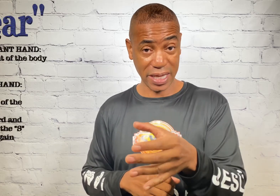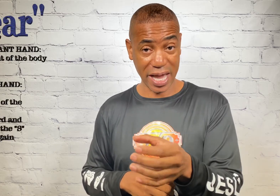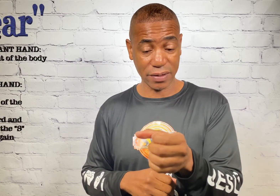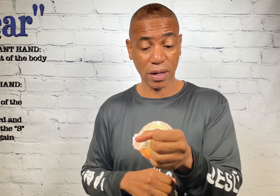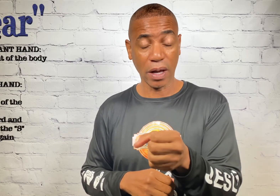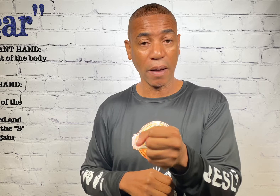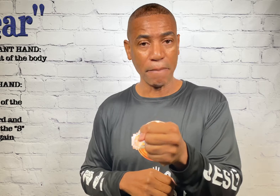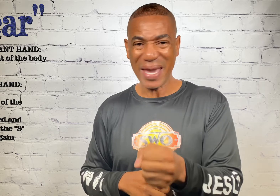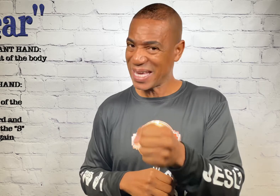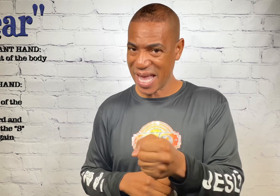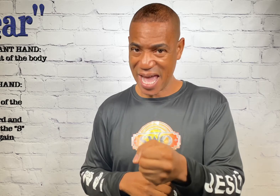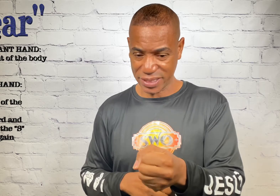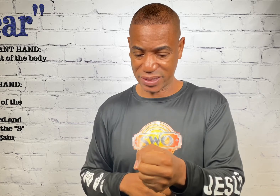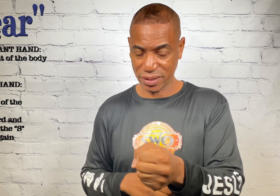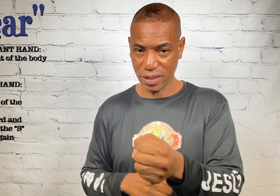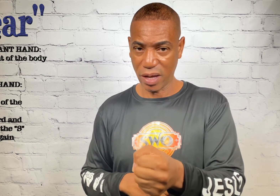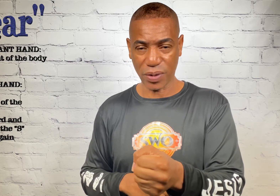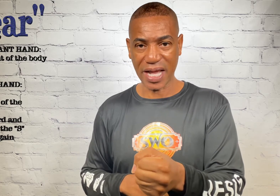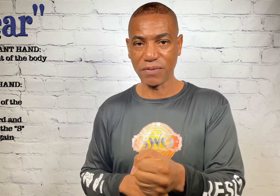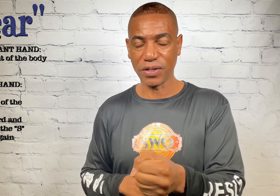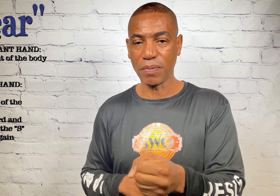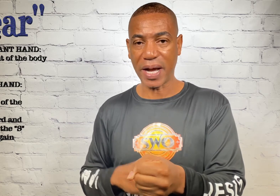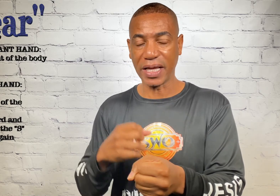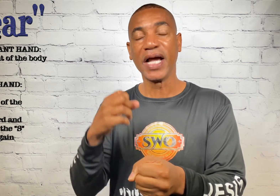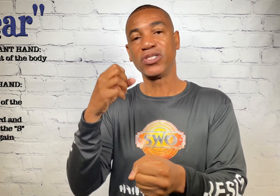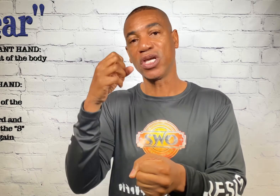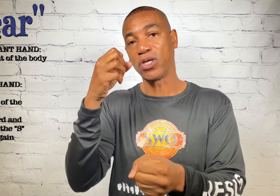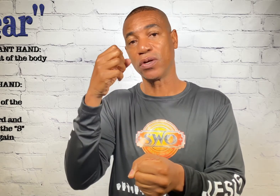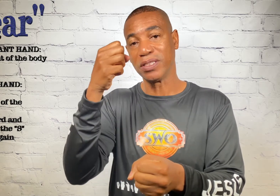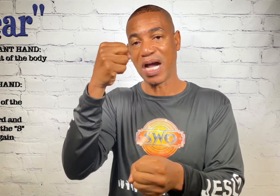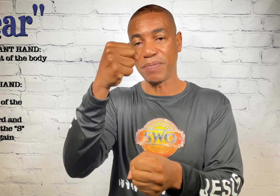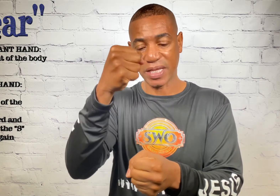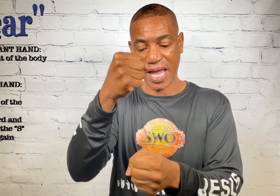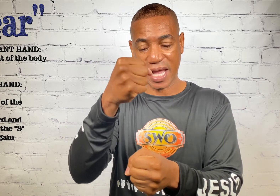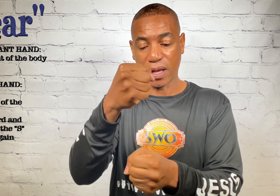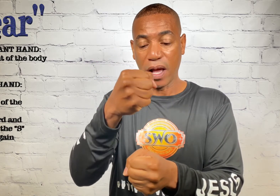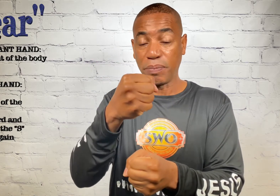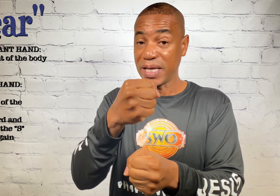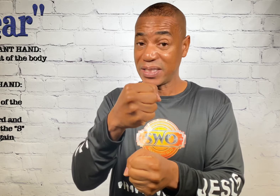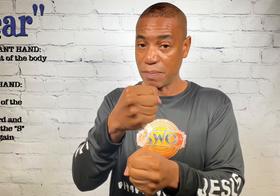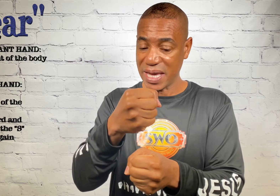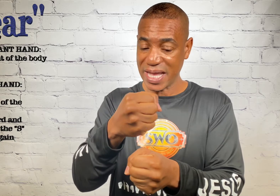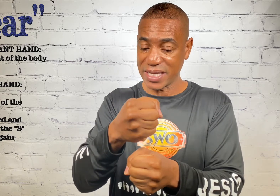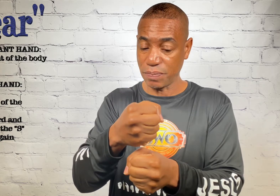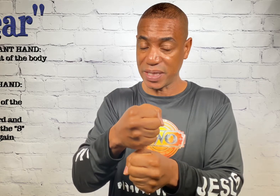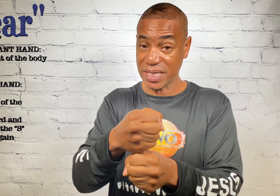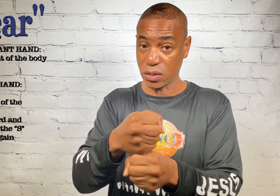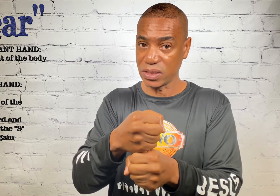hand, make an S, and bring that in front of the body. Take your dominant hand, make an S and place that on